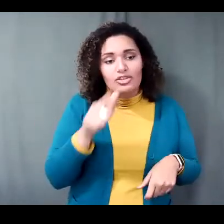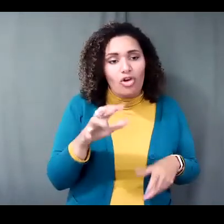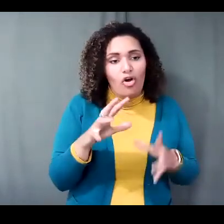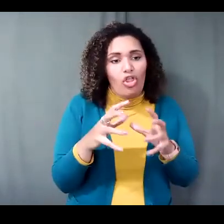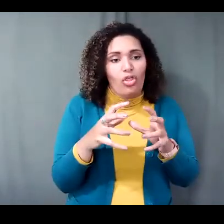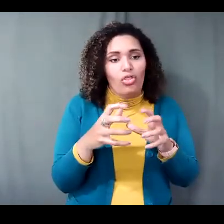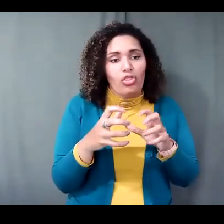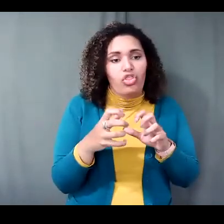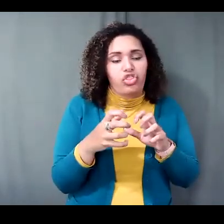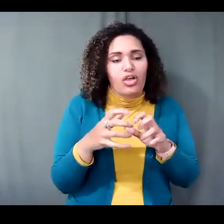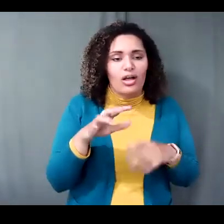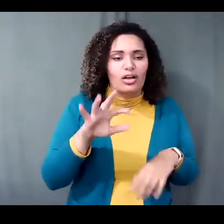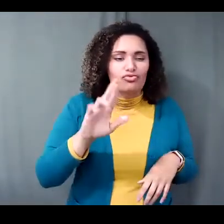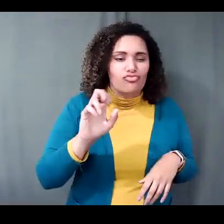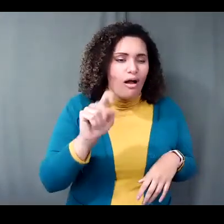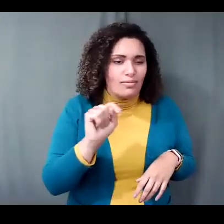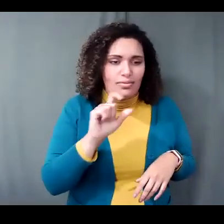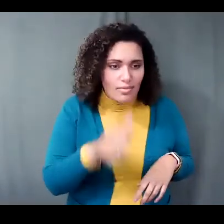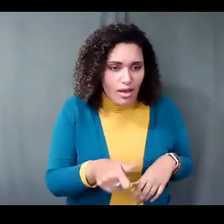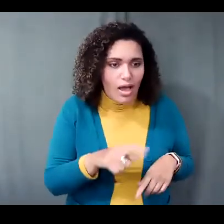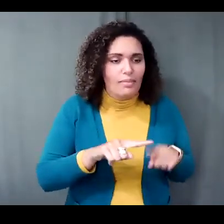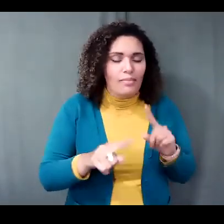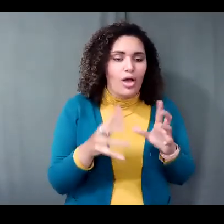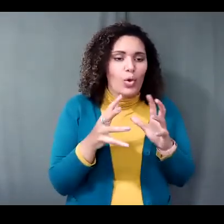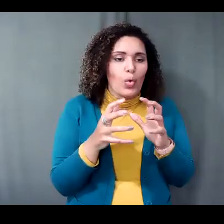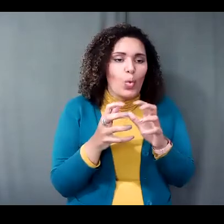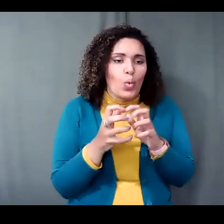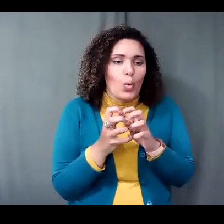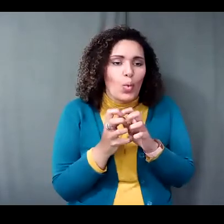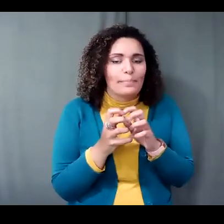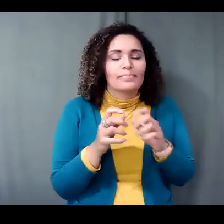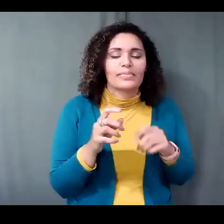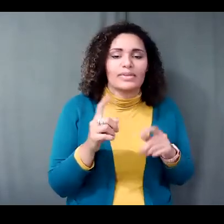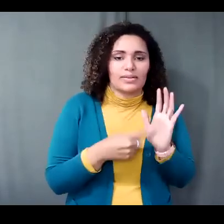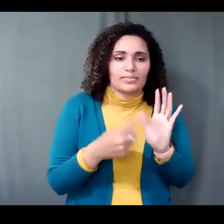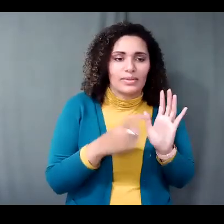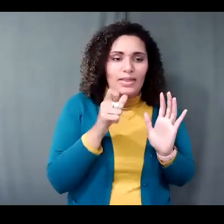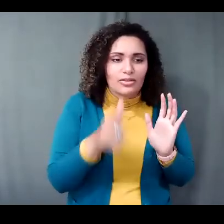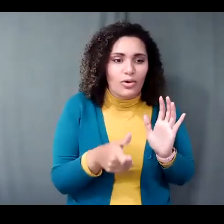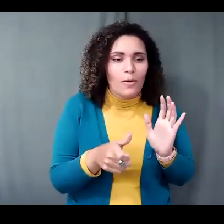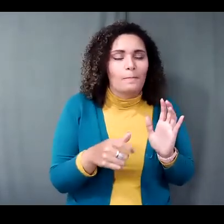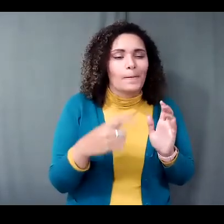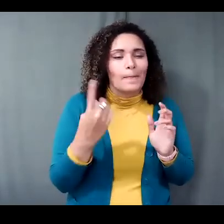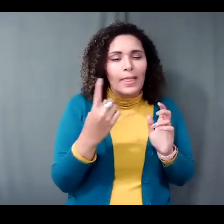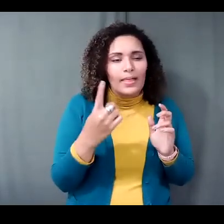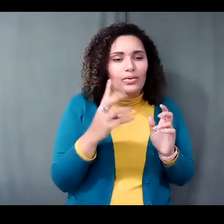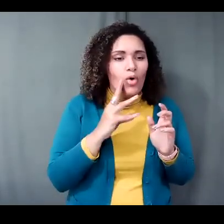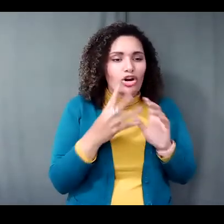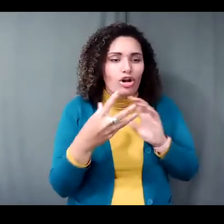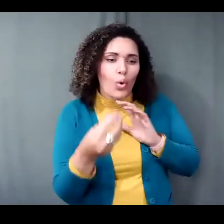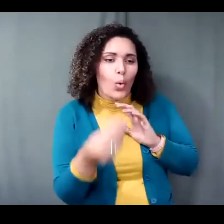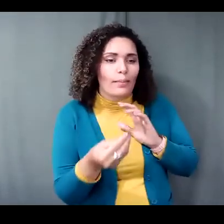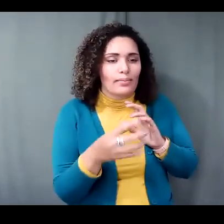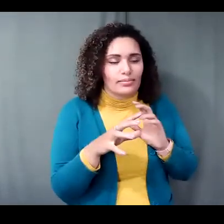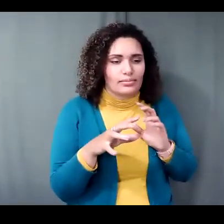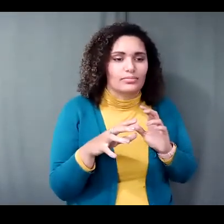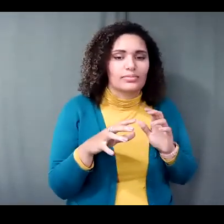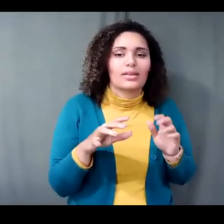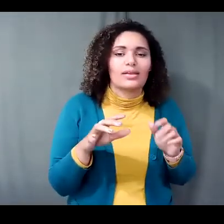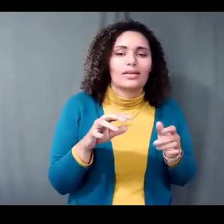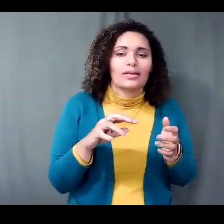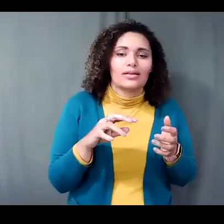shrivel. And sometimes they don't even start to shrivel. They just dehydrate a little bit. And so a grapevine